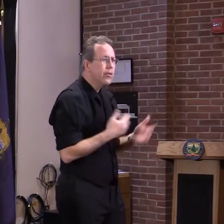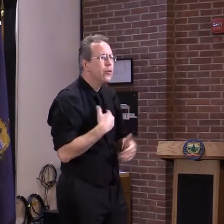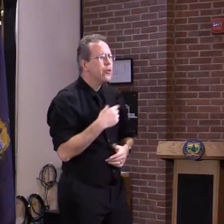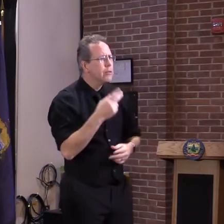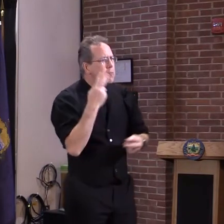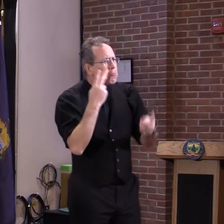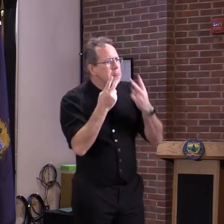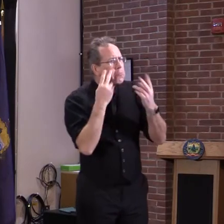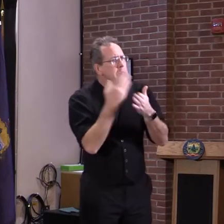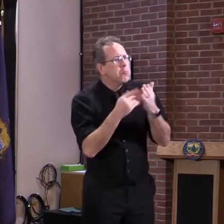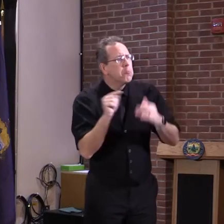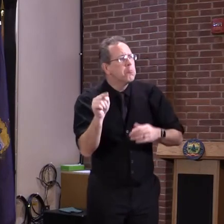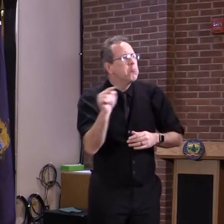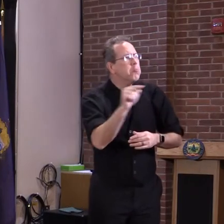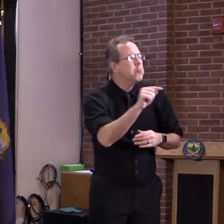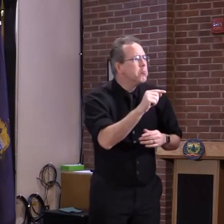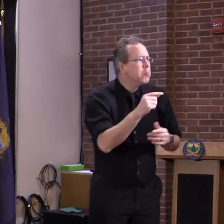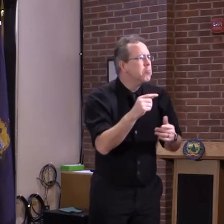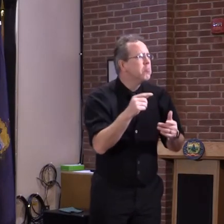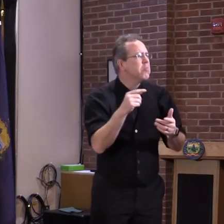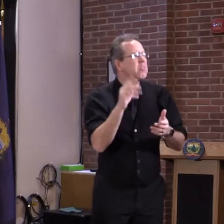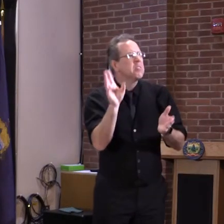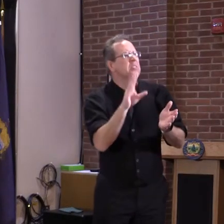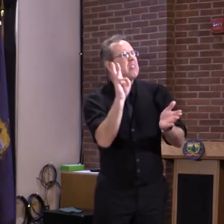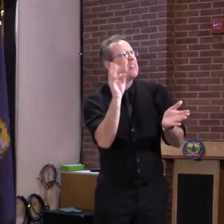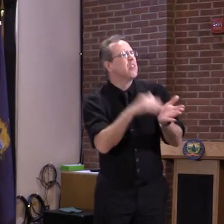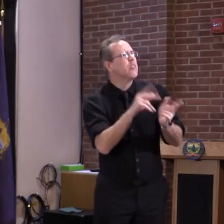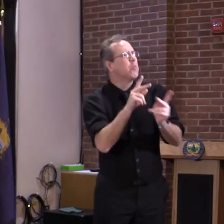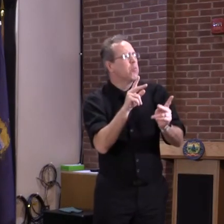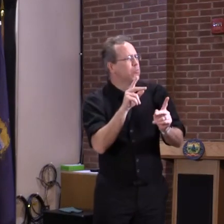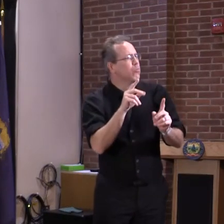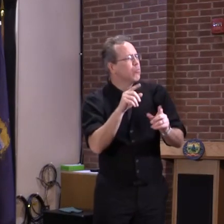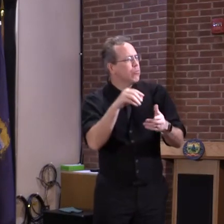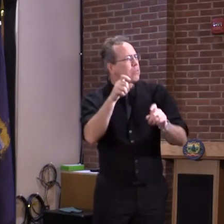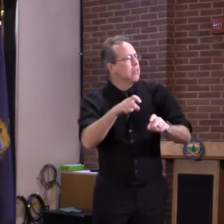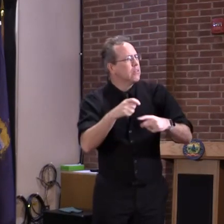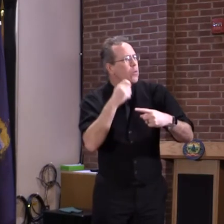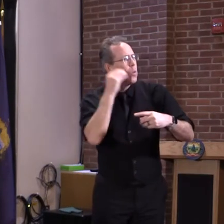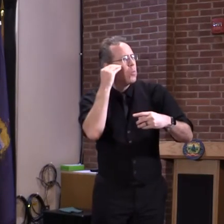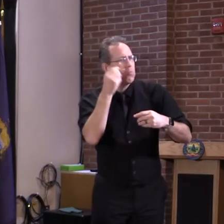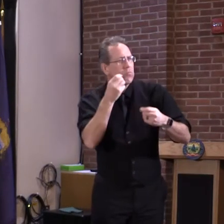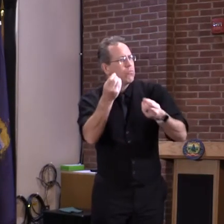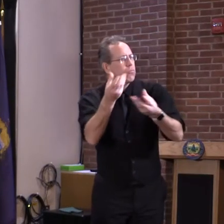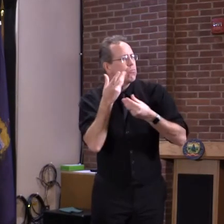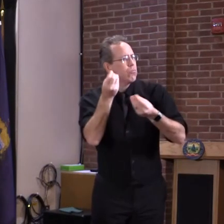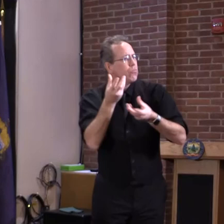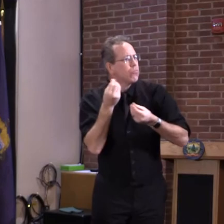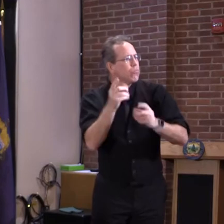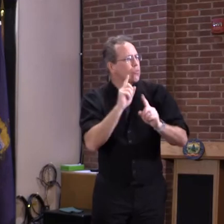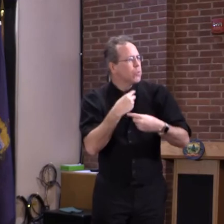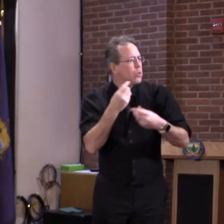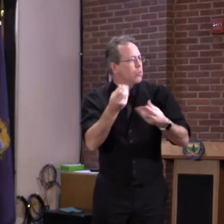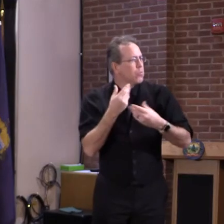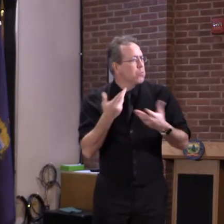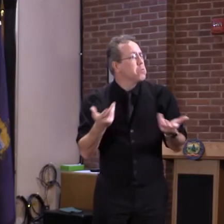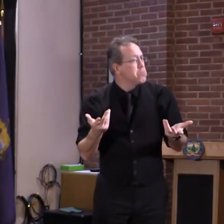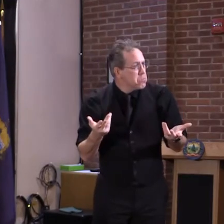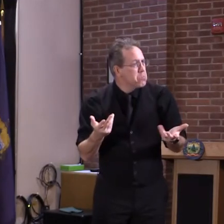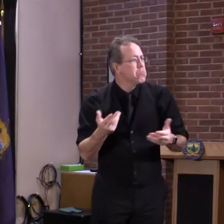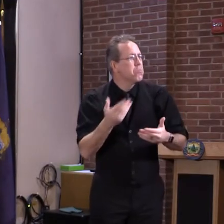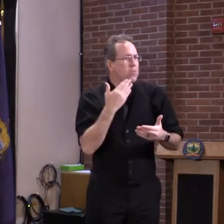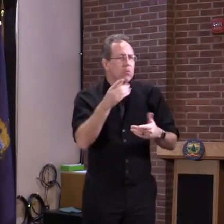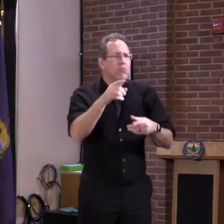upward of about 6,000 tests that have been conveyed to us that were positive